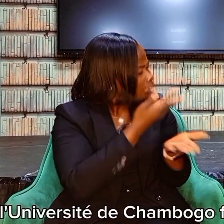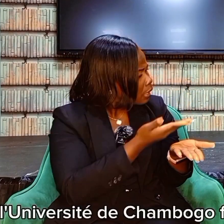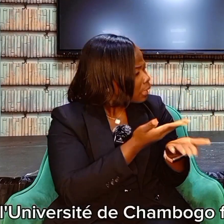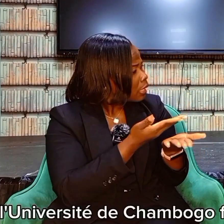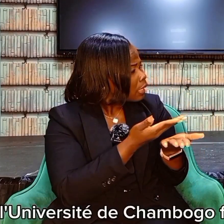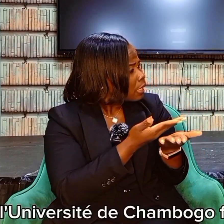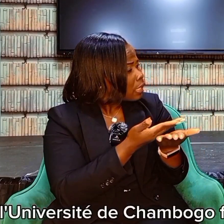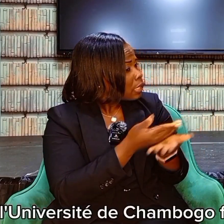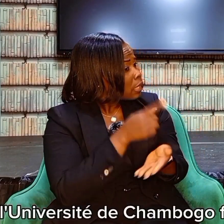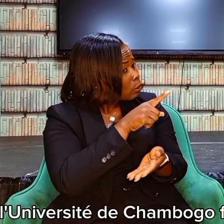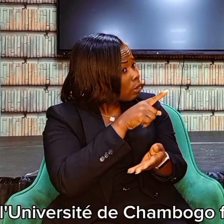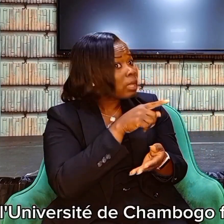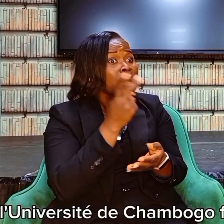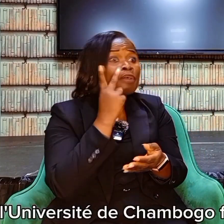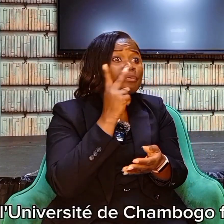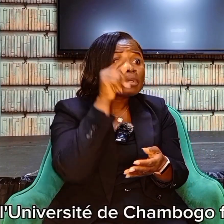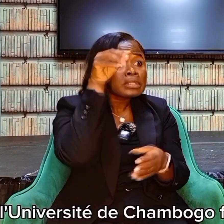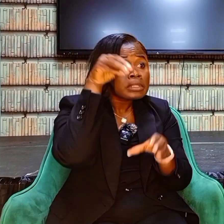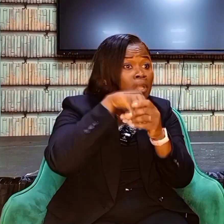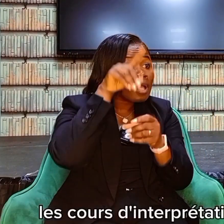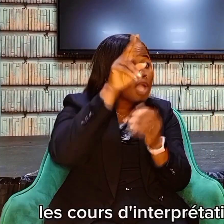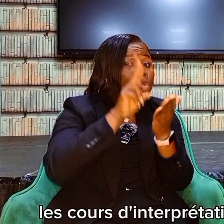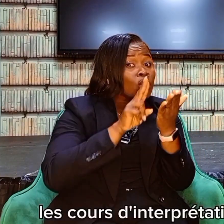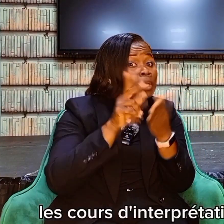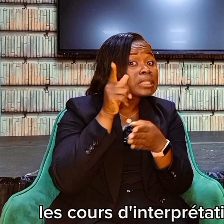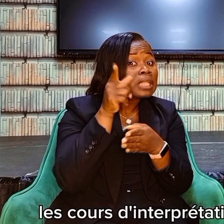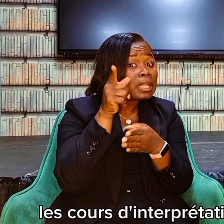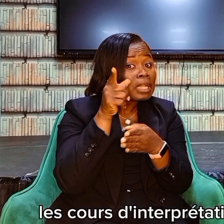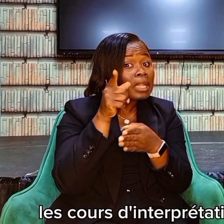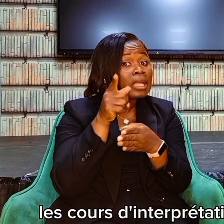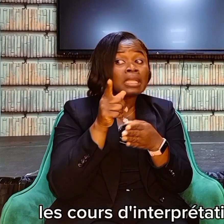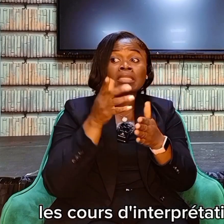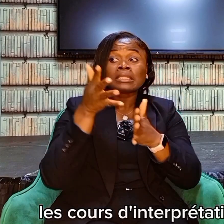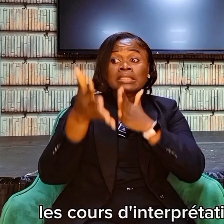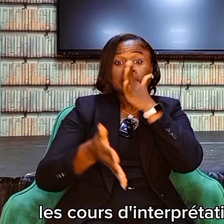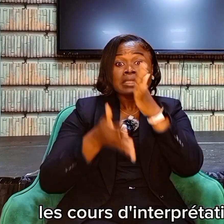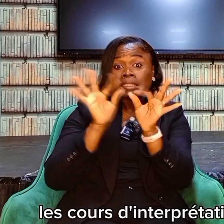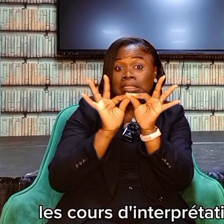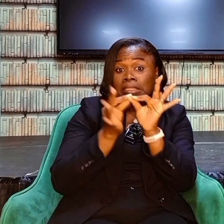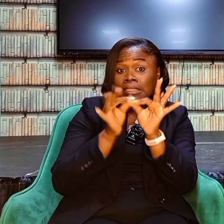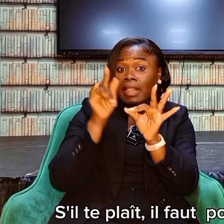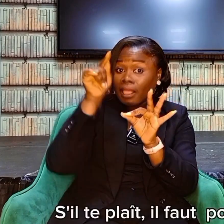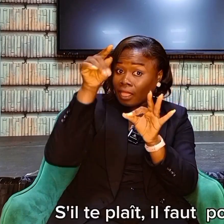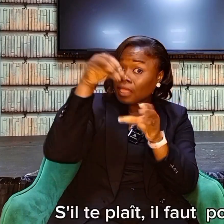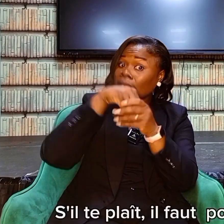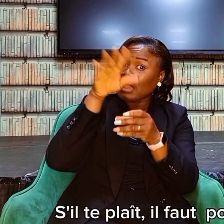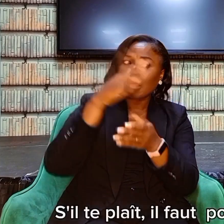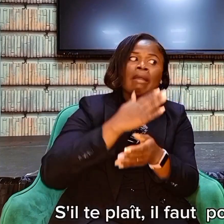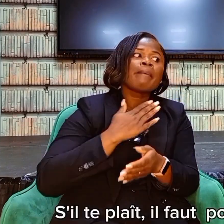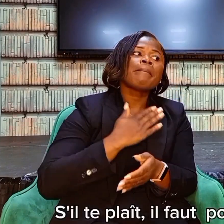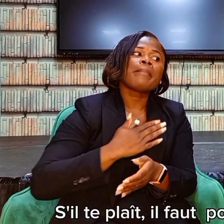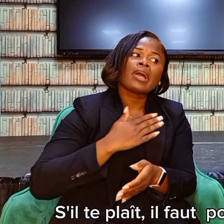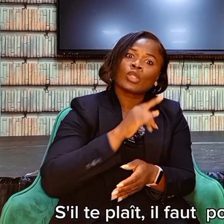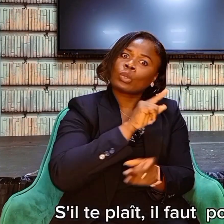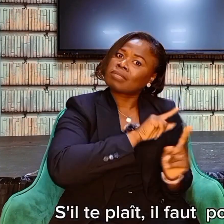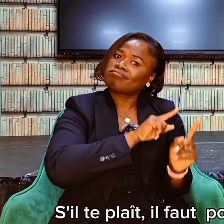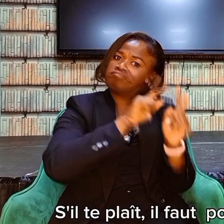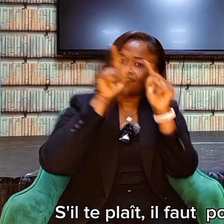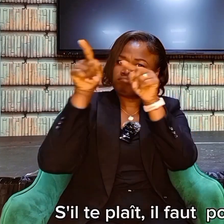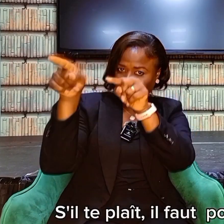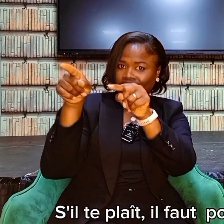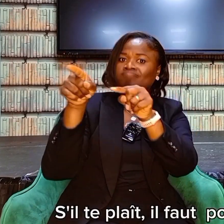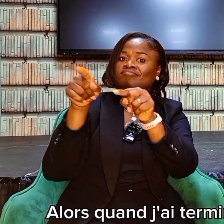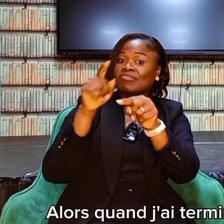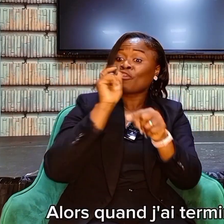if Chambogo University advertises the course of sign language interpretation, please, you need to apply for